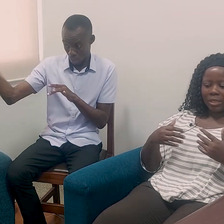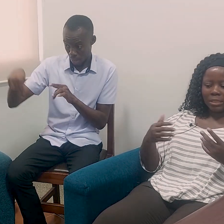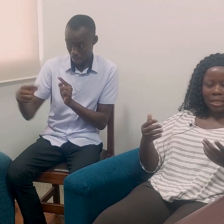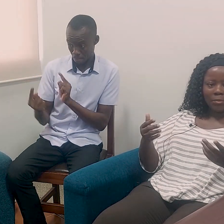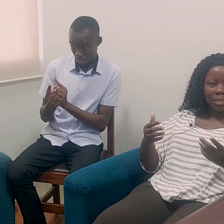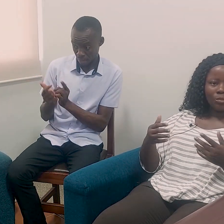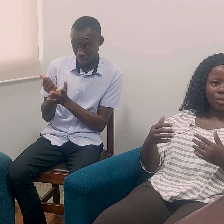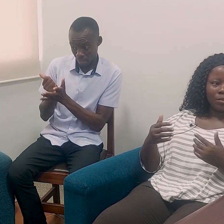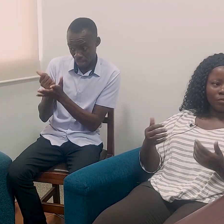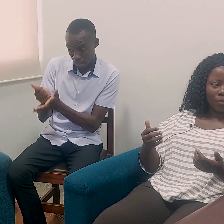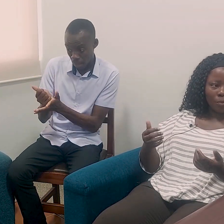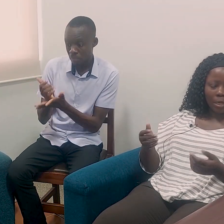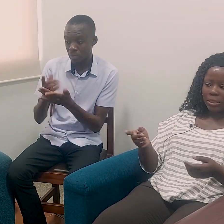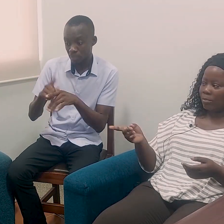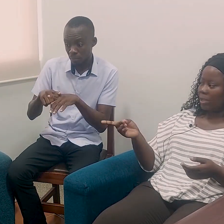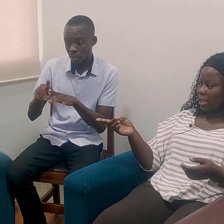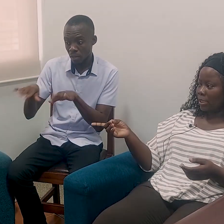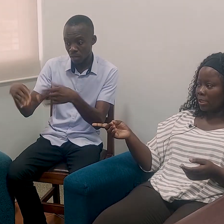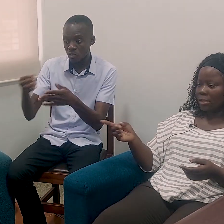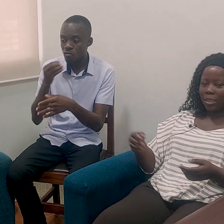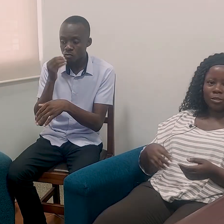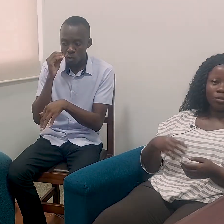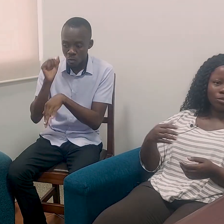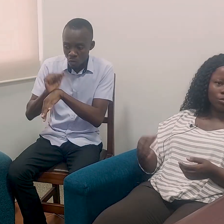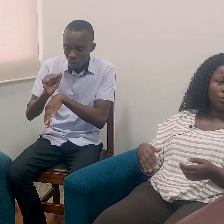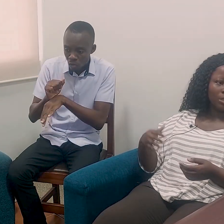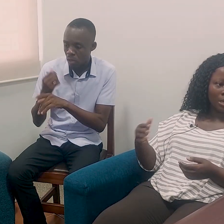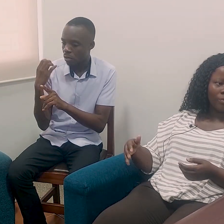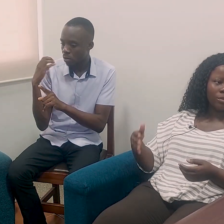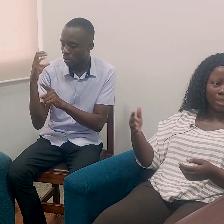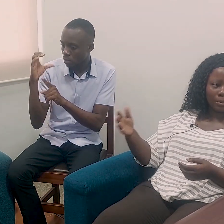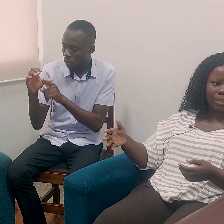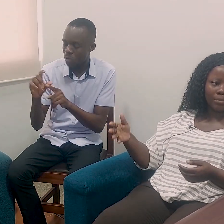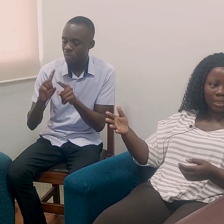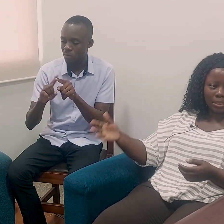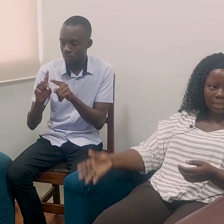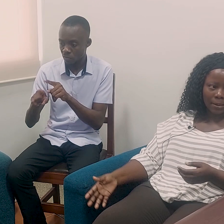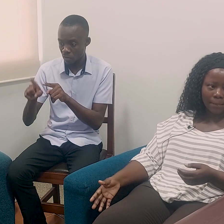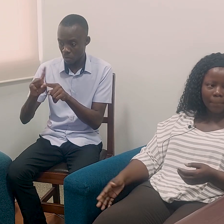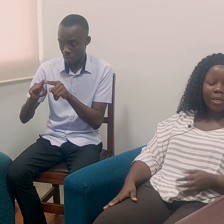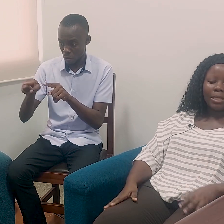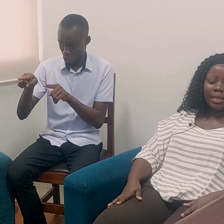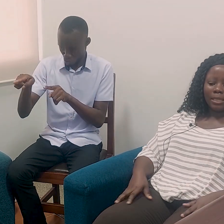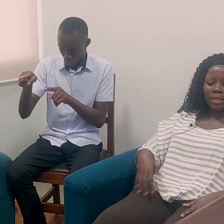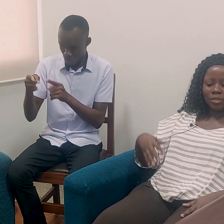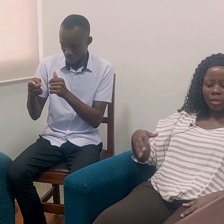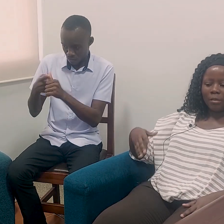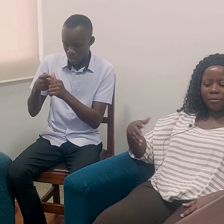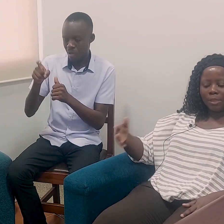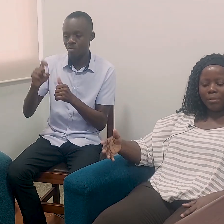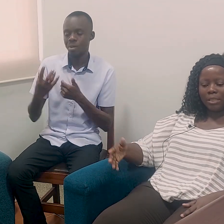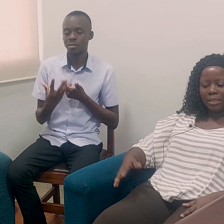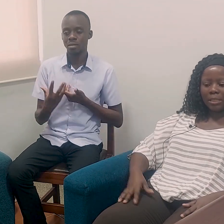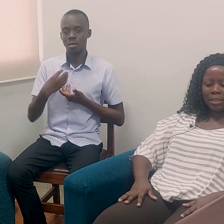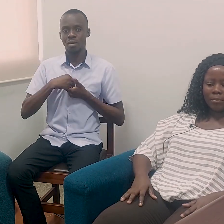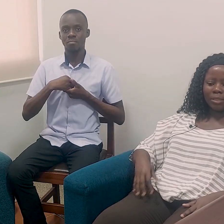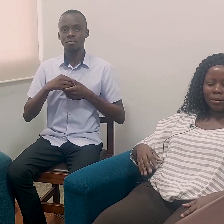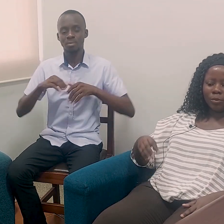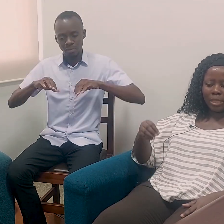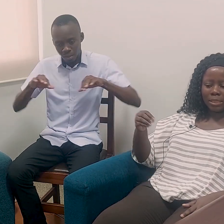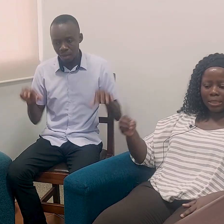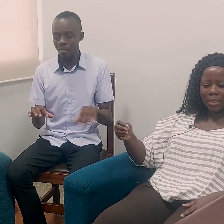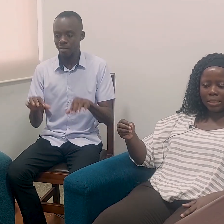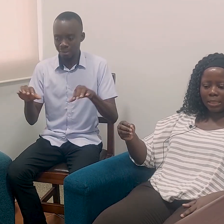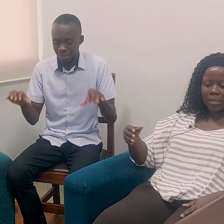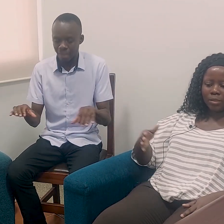give assignments, we give homeworks, but like he said, you would have to implement them. And as you are implementing them, then